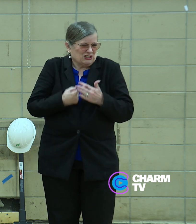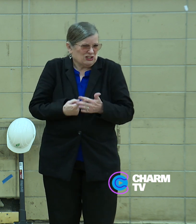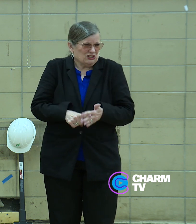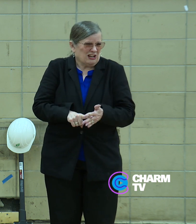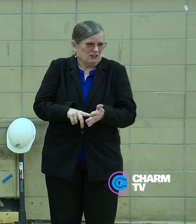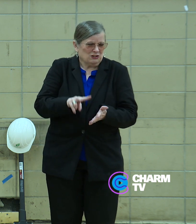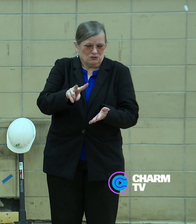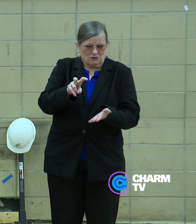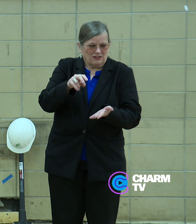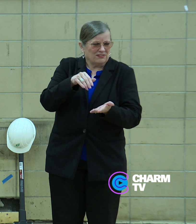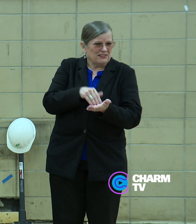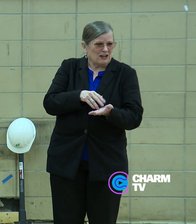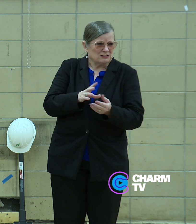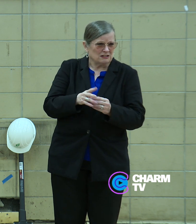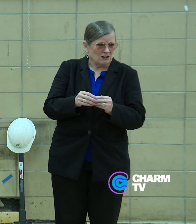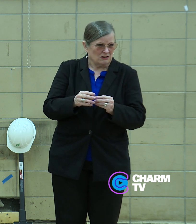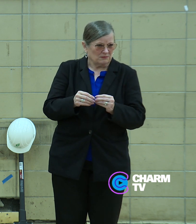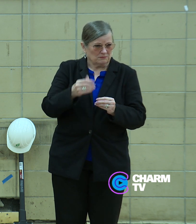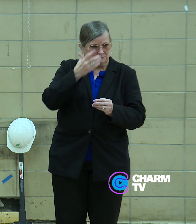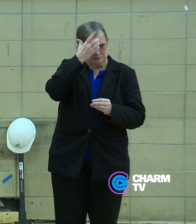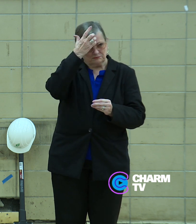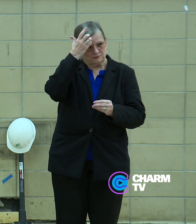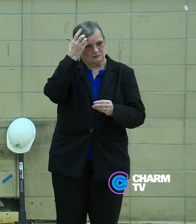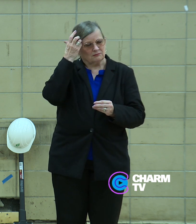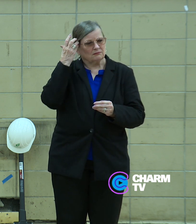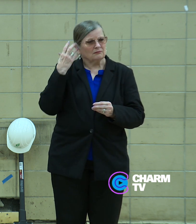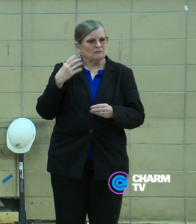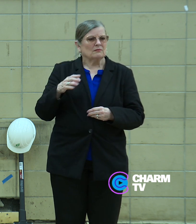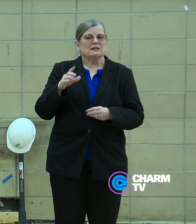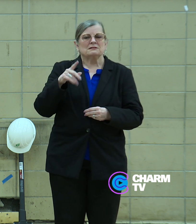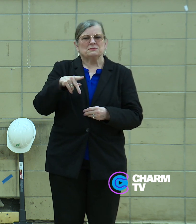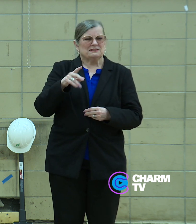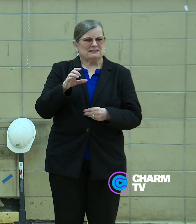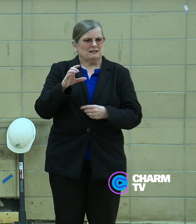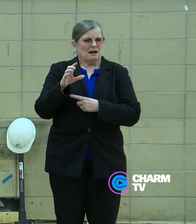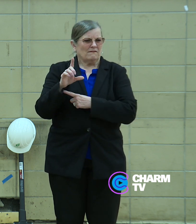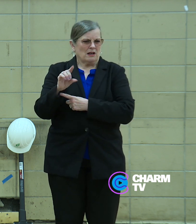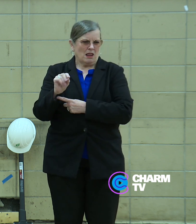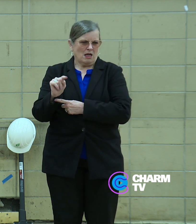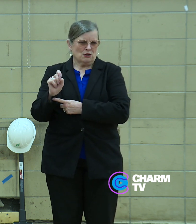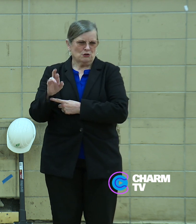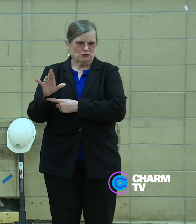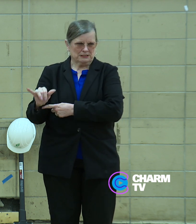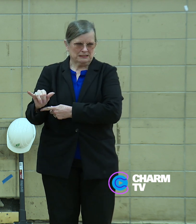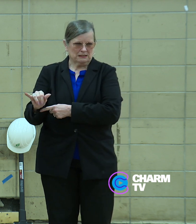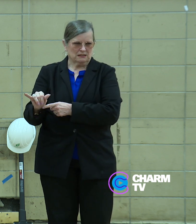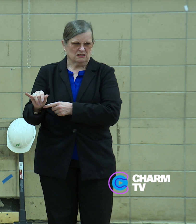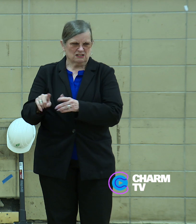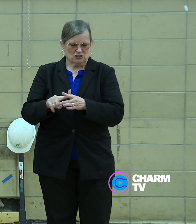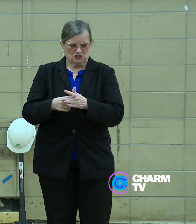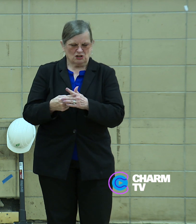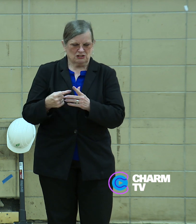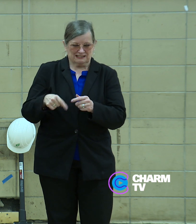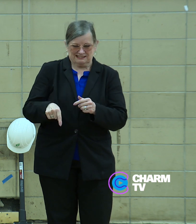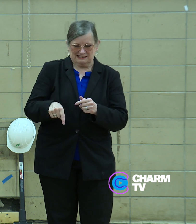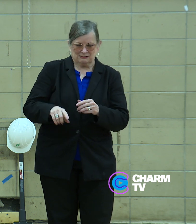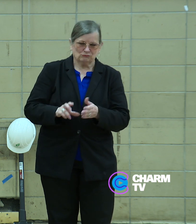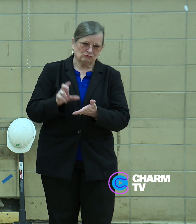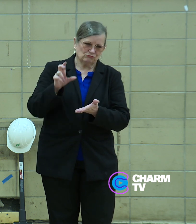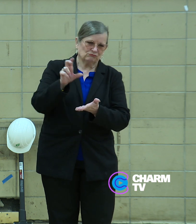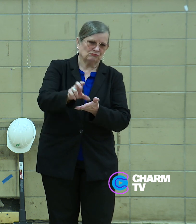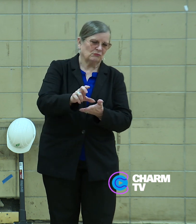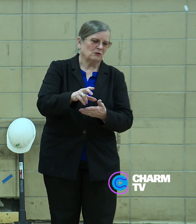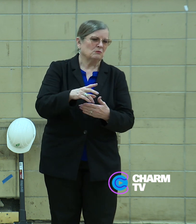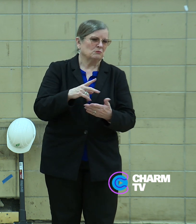$300,000 PCDA lottery funds for the renovation of J.D. Gross Recreation Center, along